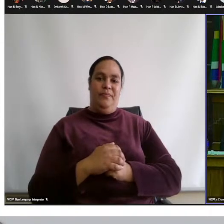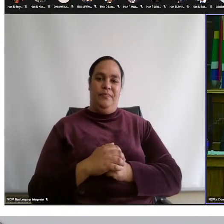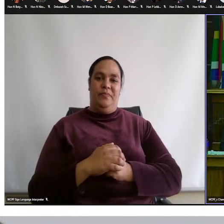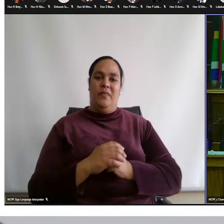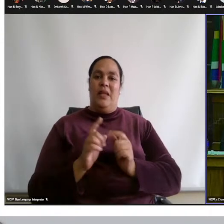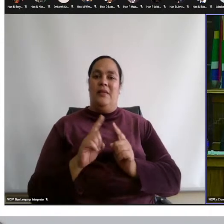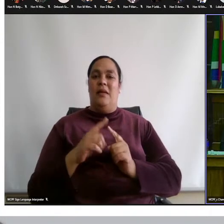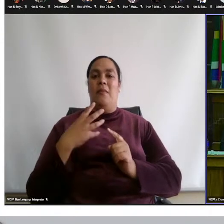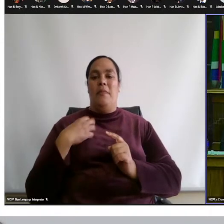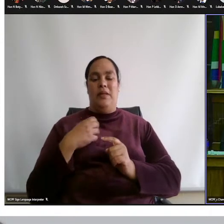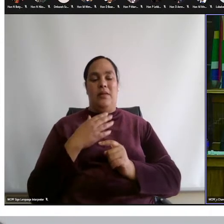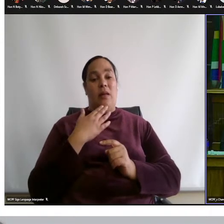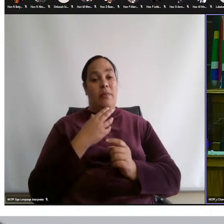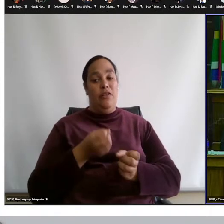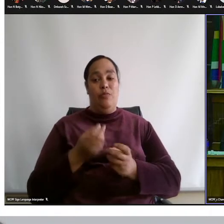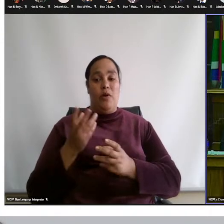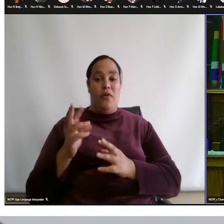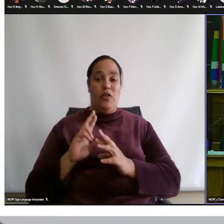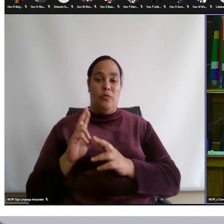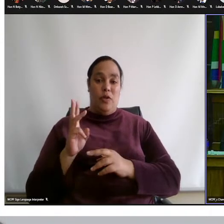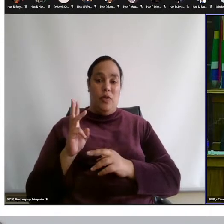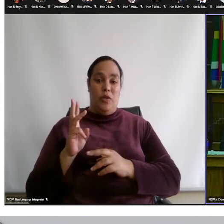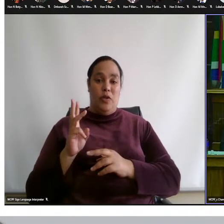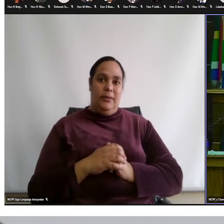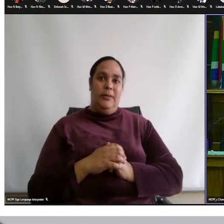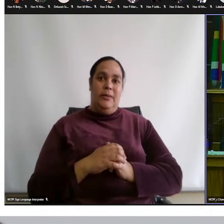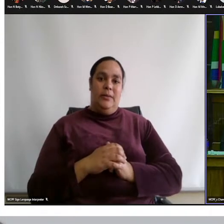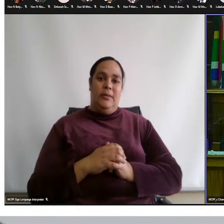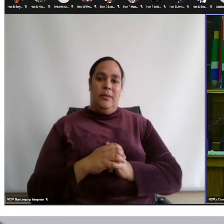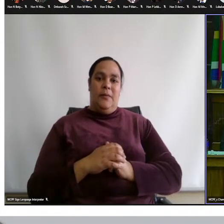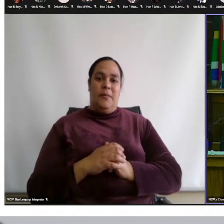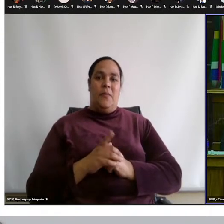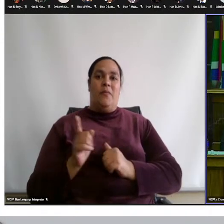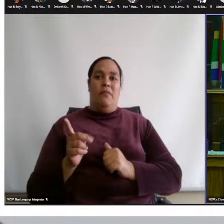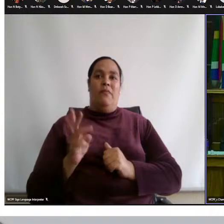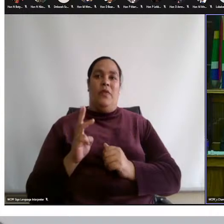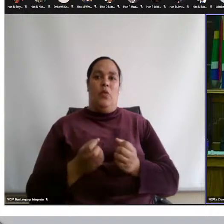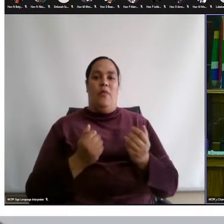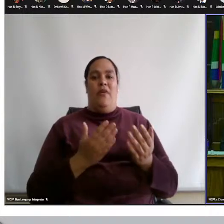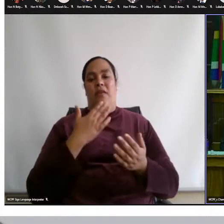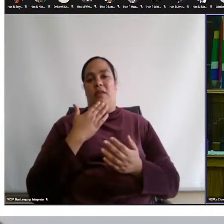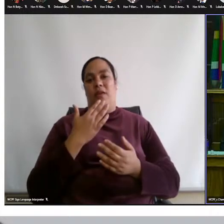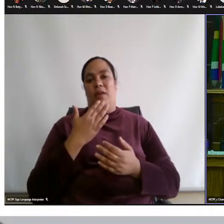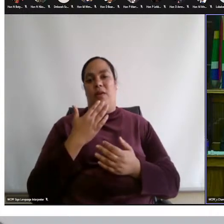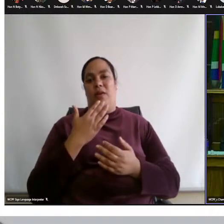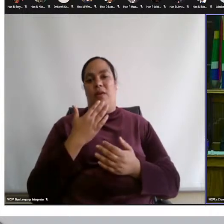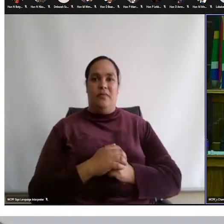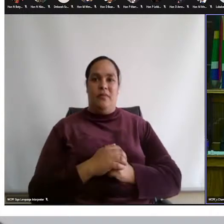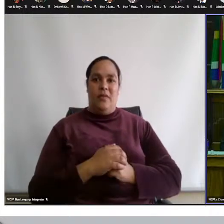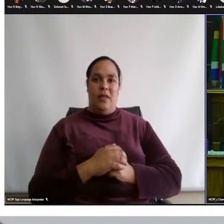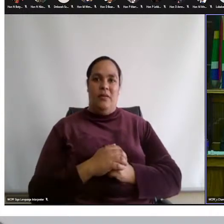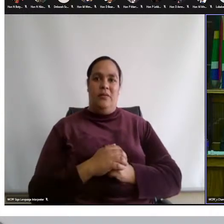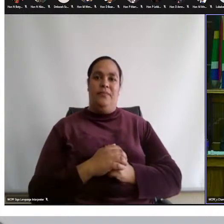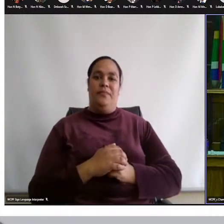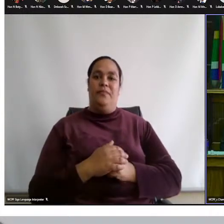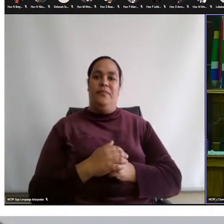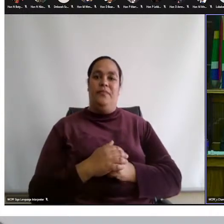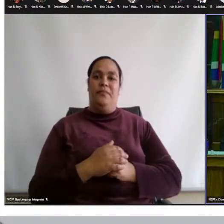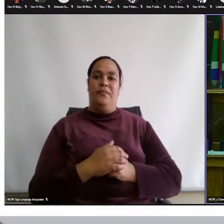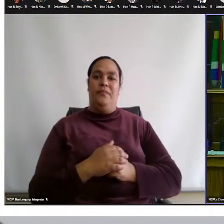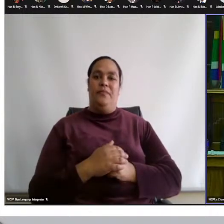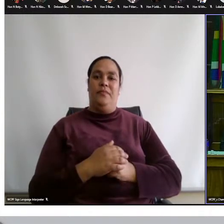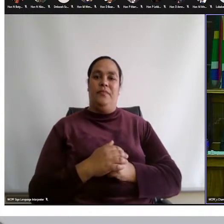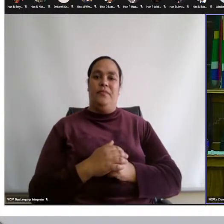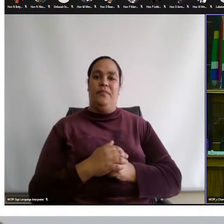Minister, will you provide the response? It will be provided. Thank you. Thank you, Honourable Minister.